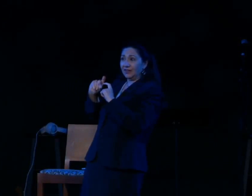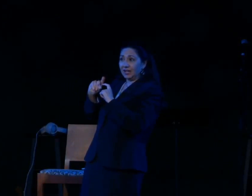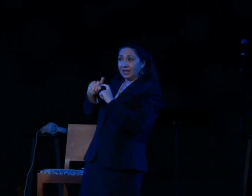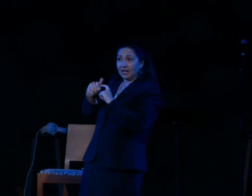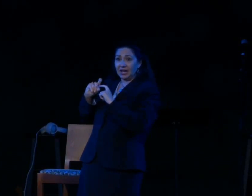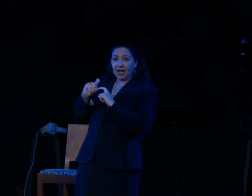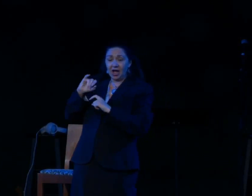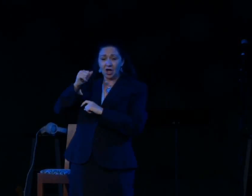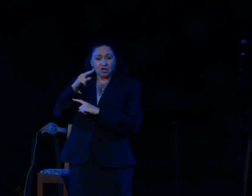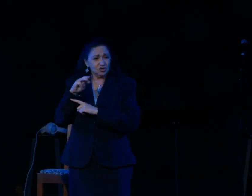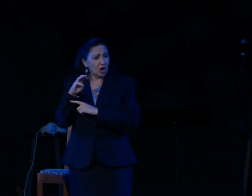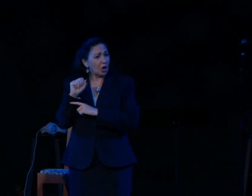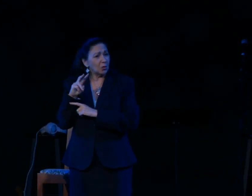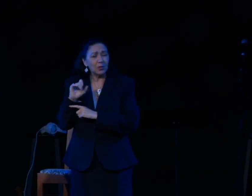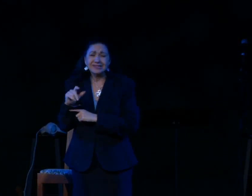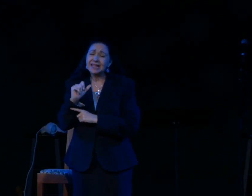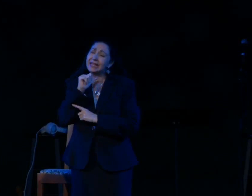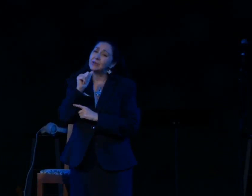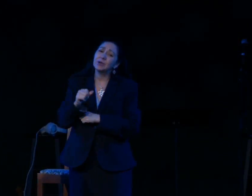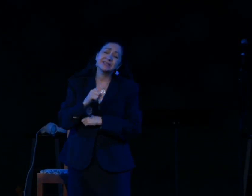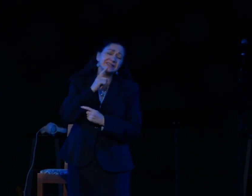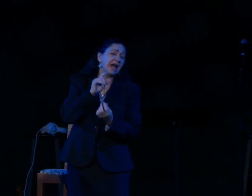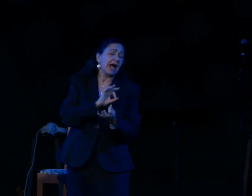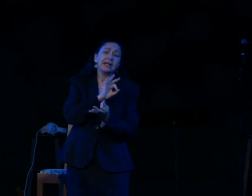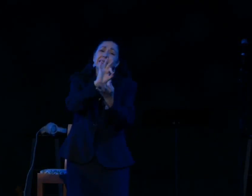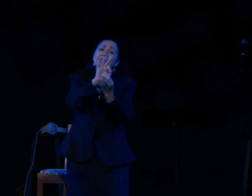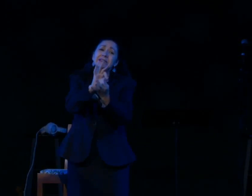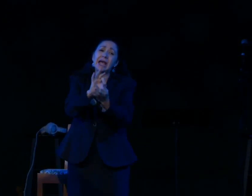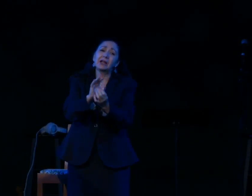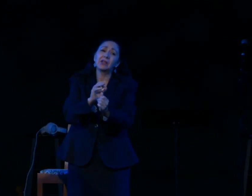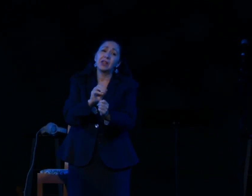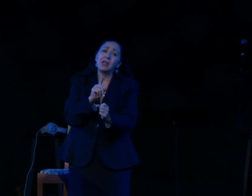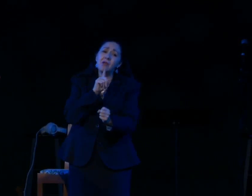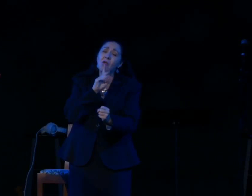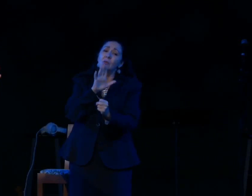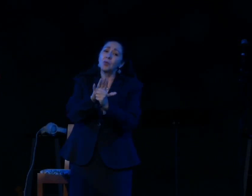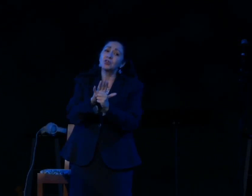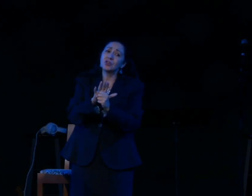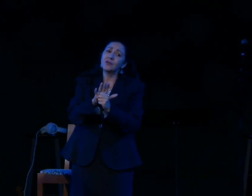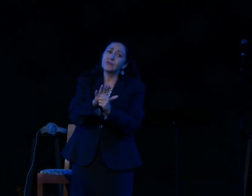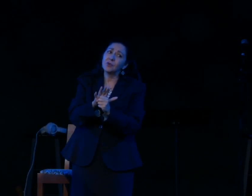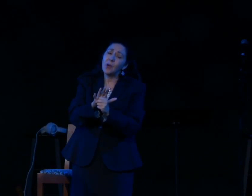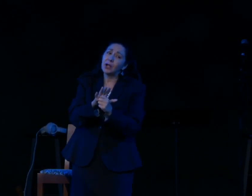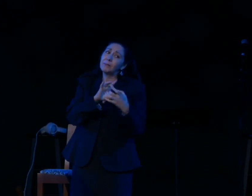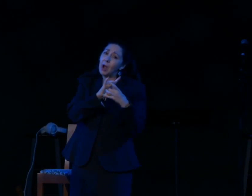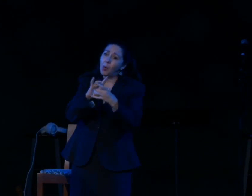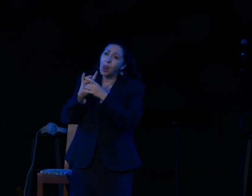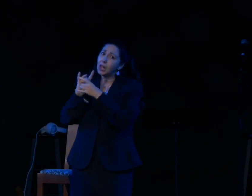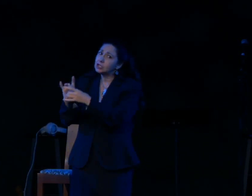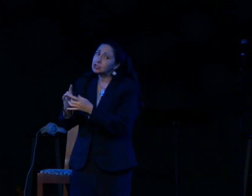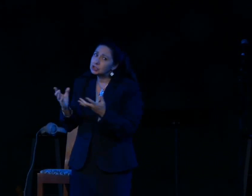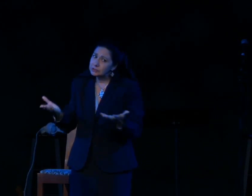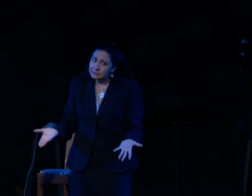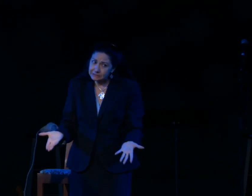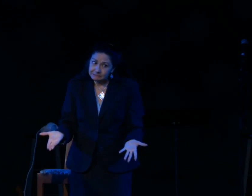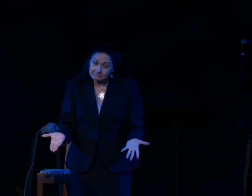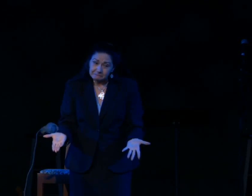founder, John Wesley, was not exactly the poster child for talking about relationships.